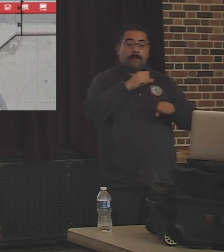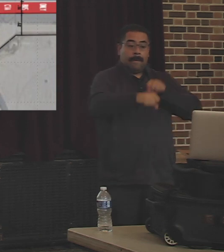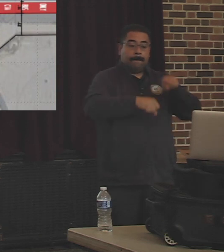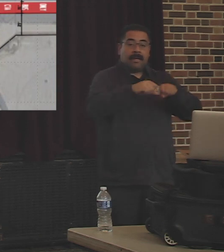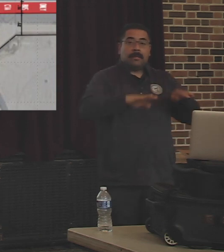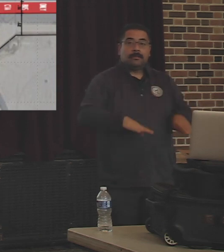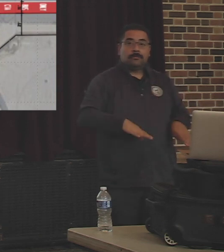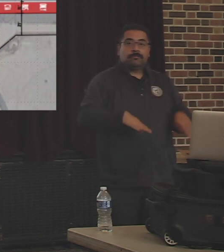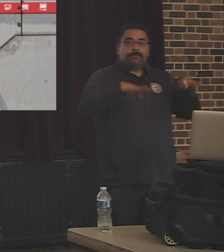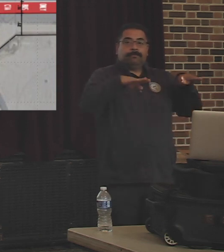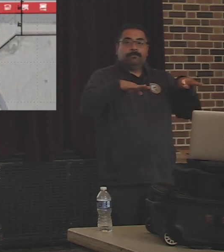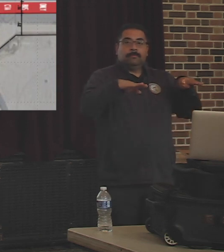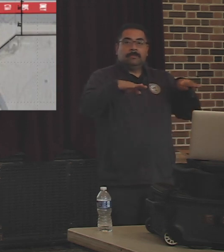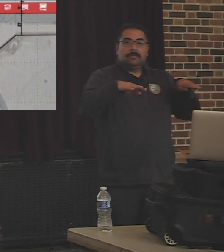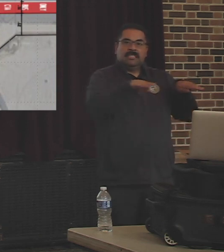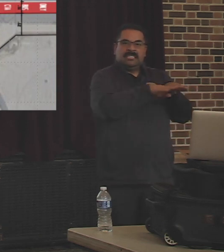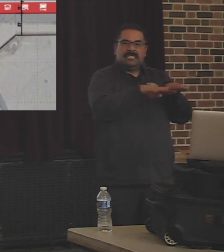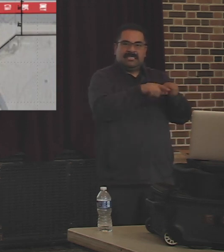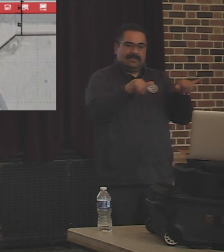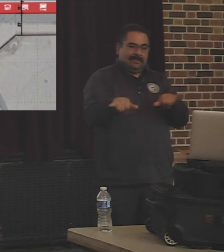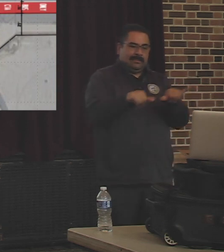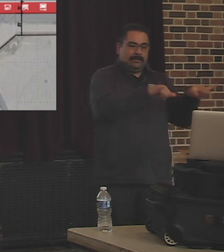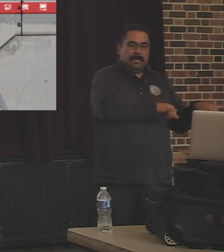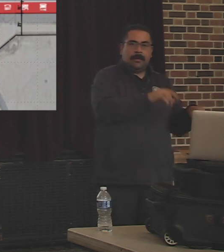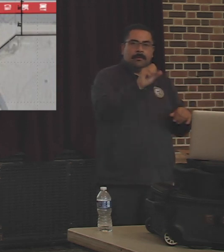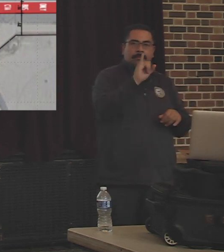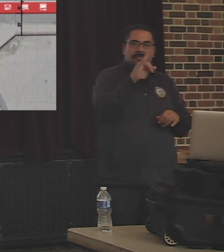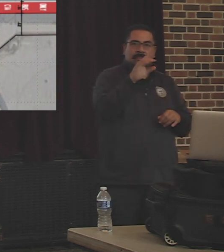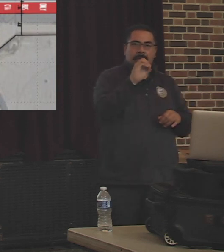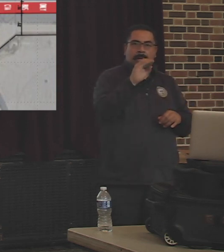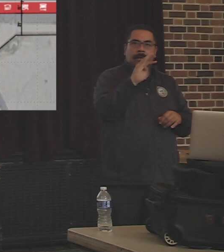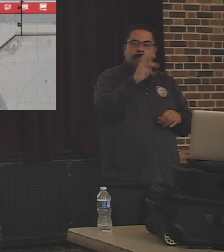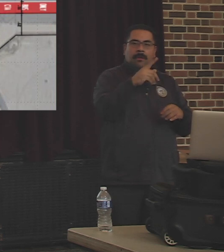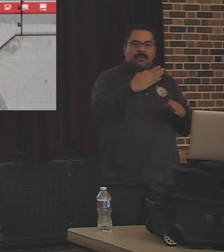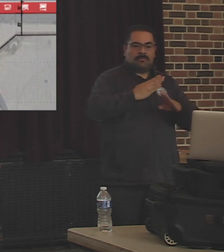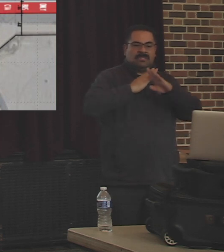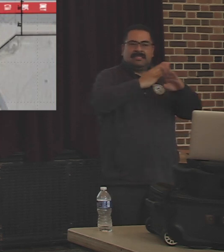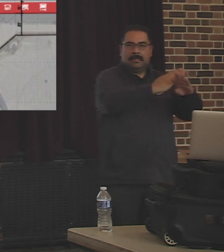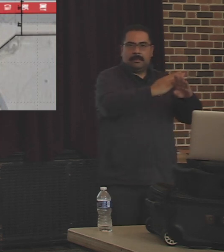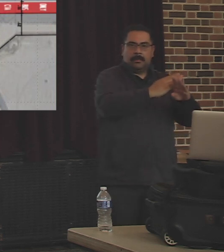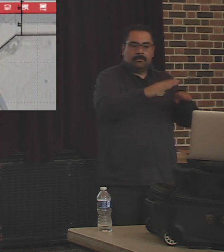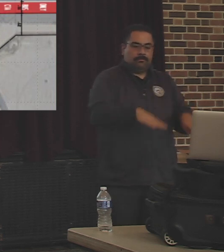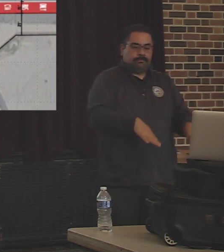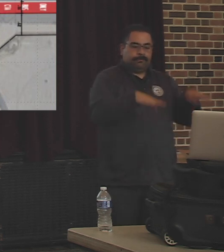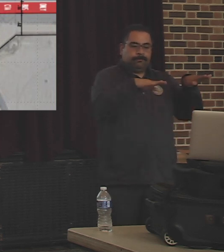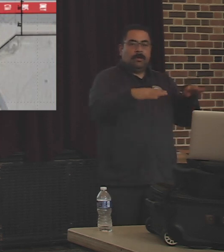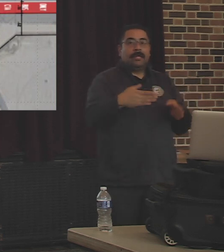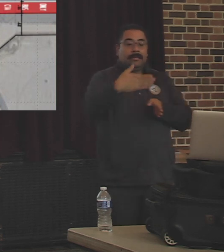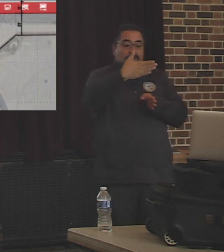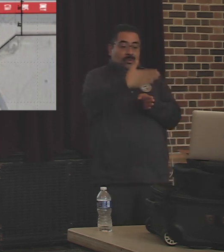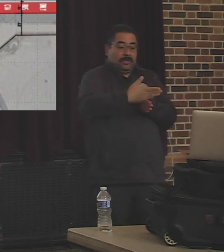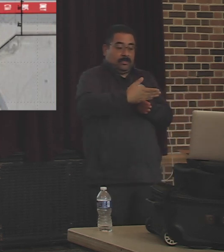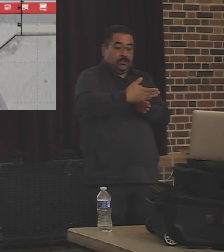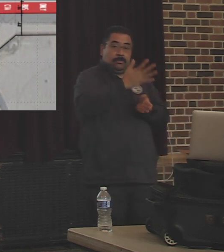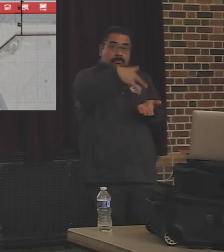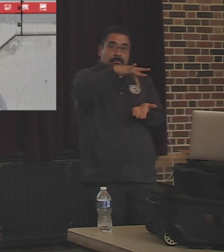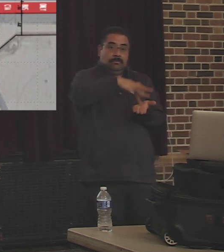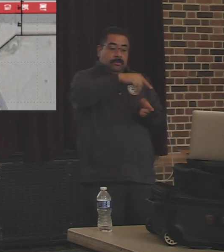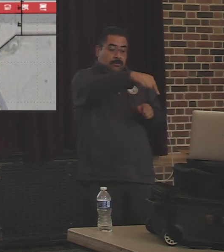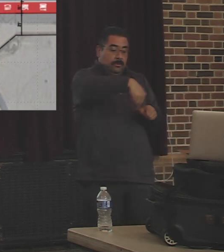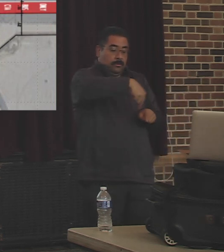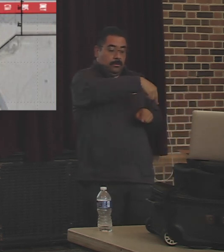that are at the same level of the sidewalk, so protected bike lanes that are elevated up. At the intersection itself,